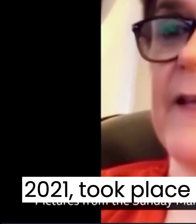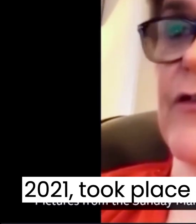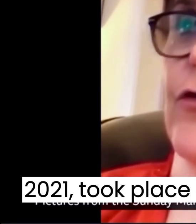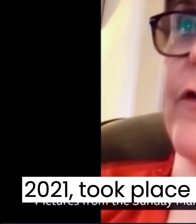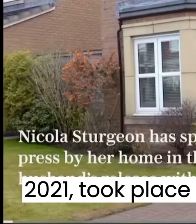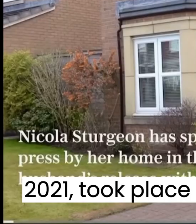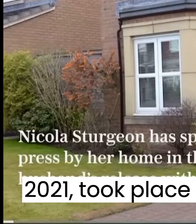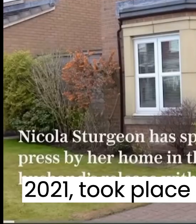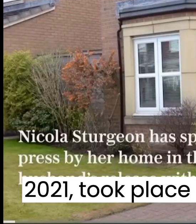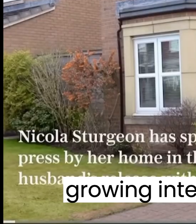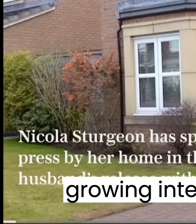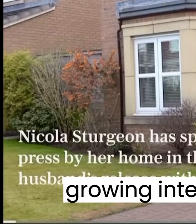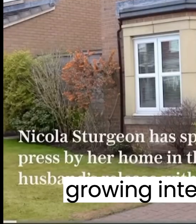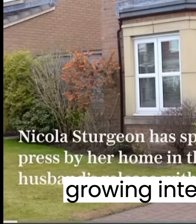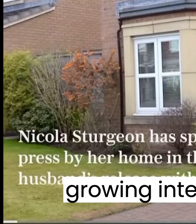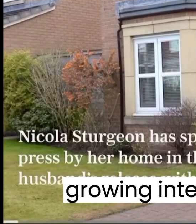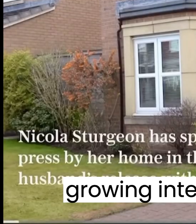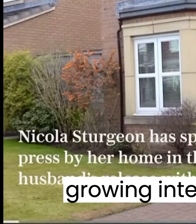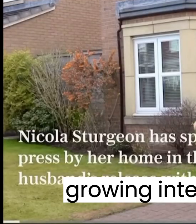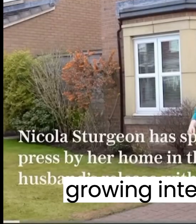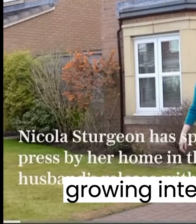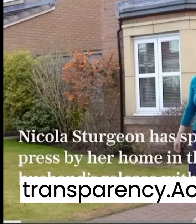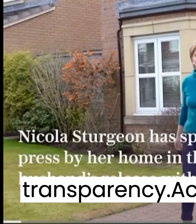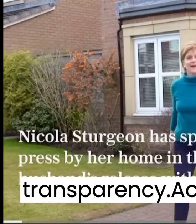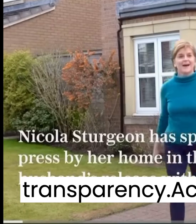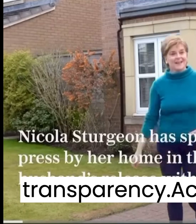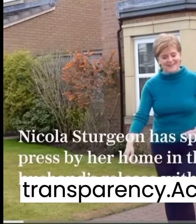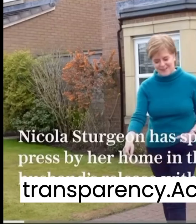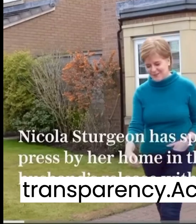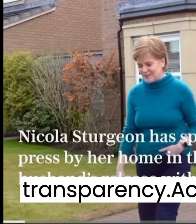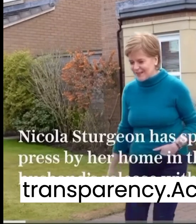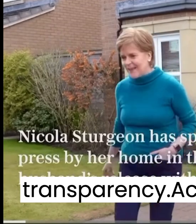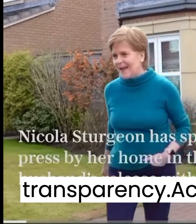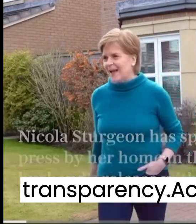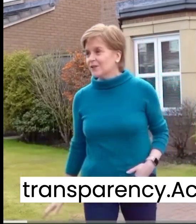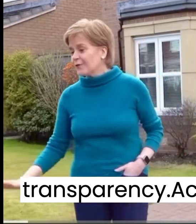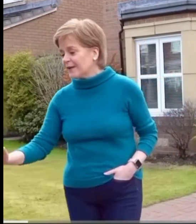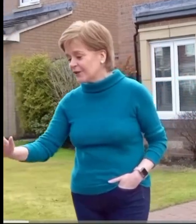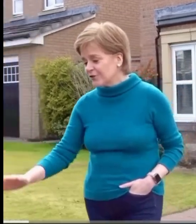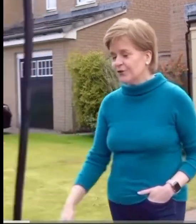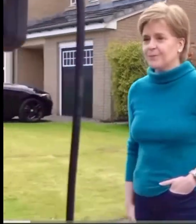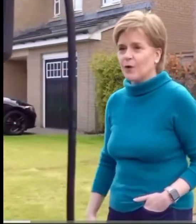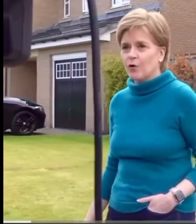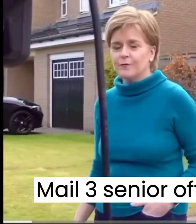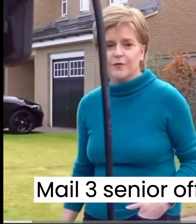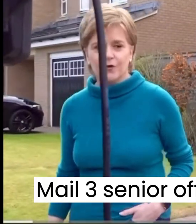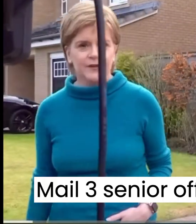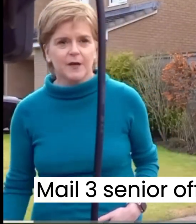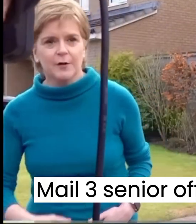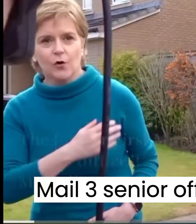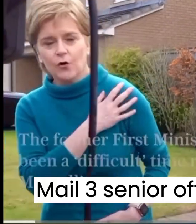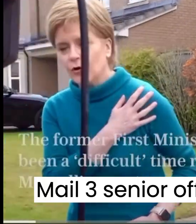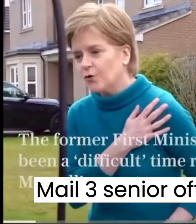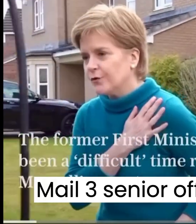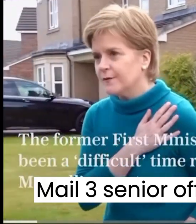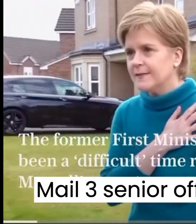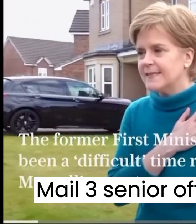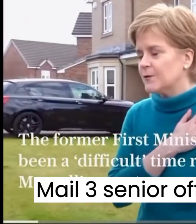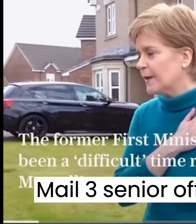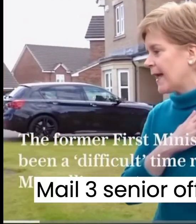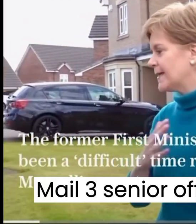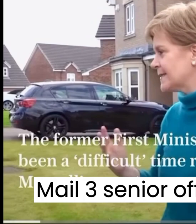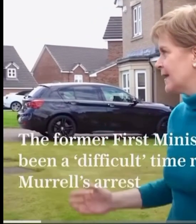took place against a backdrop of growing internal dissent about transparency. According to the Sunday Mail, three senior